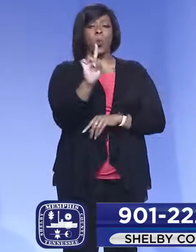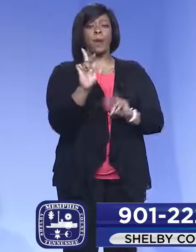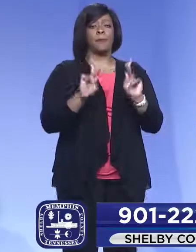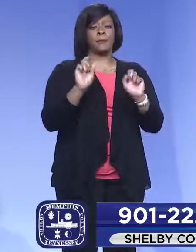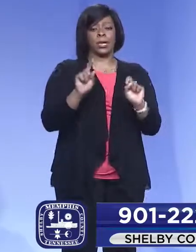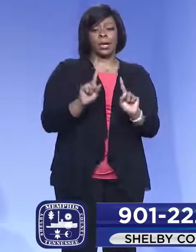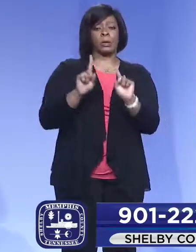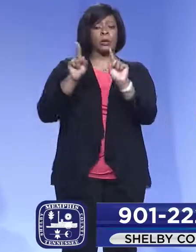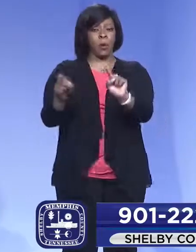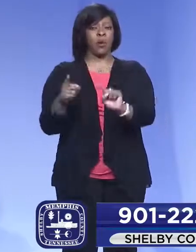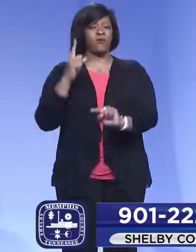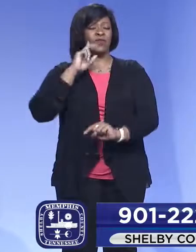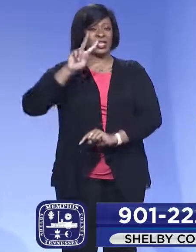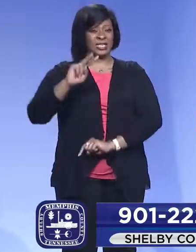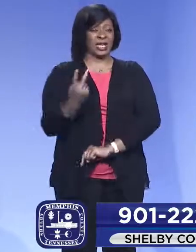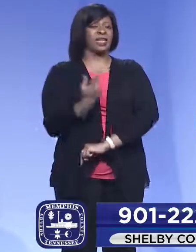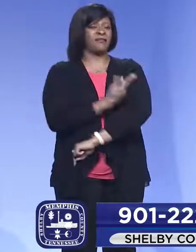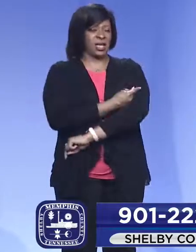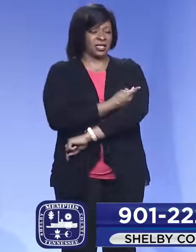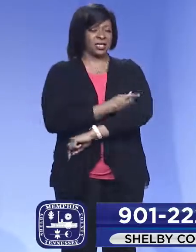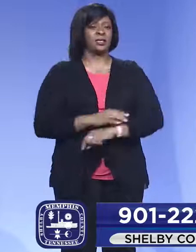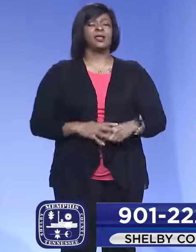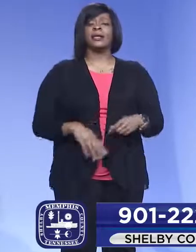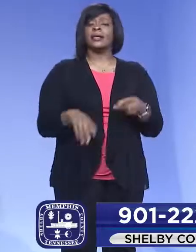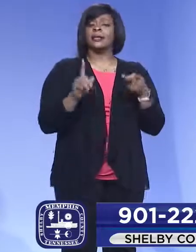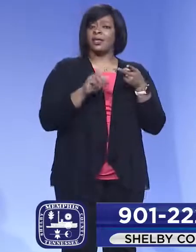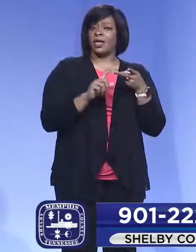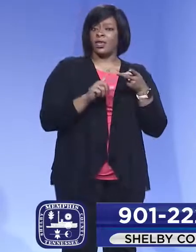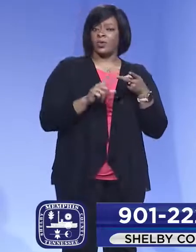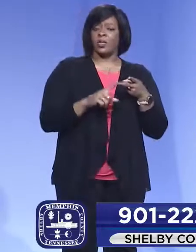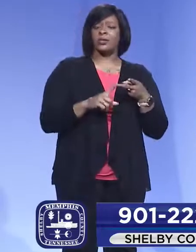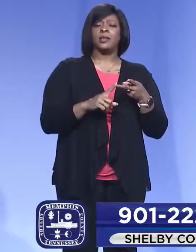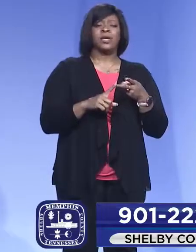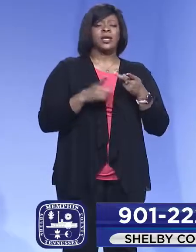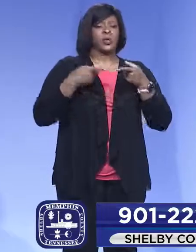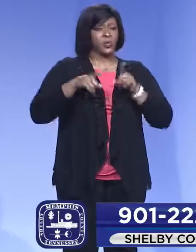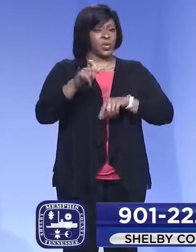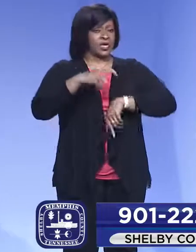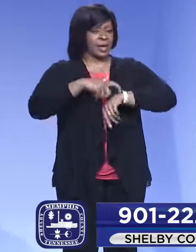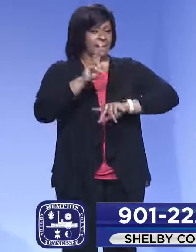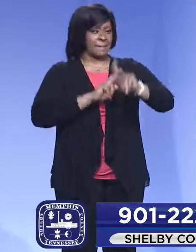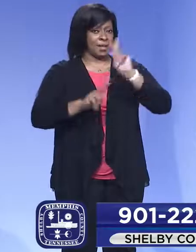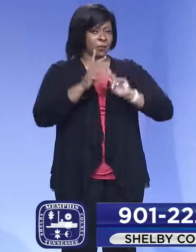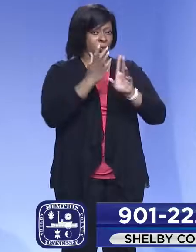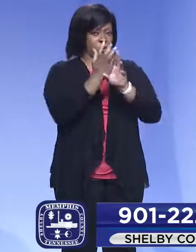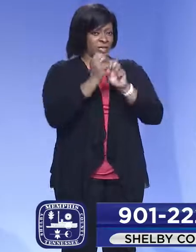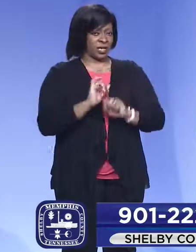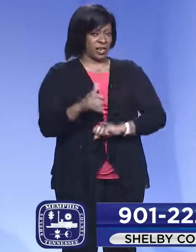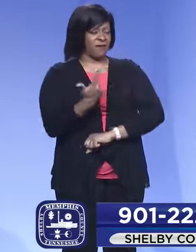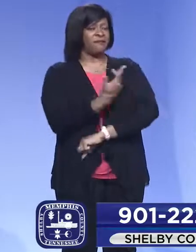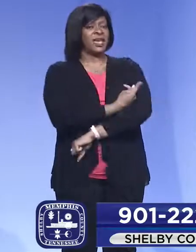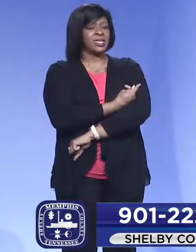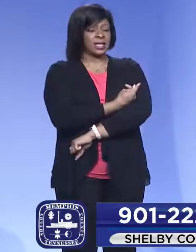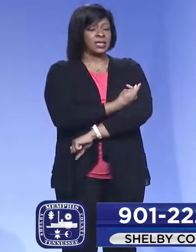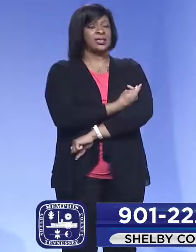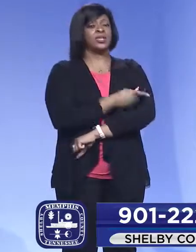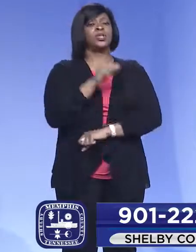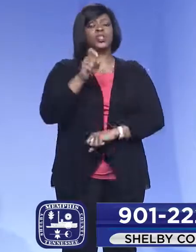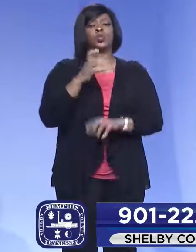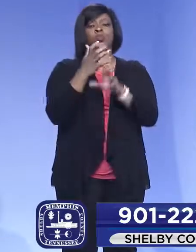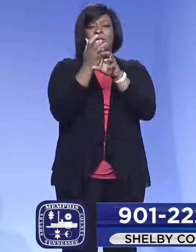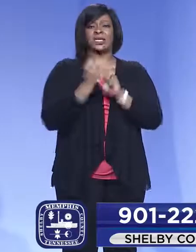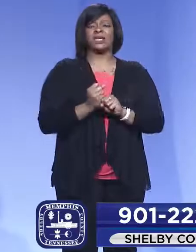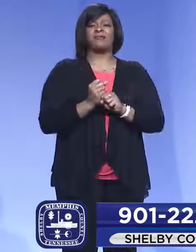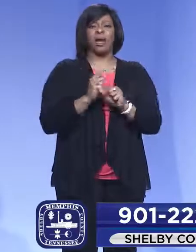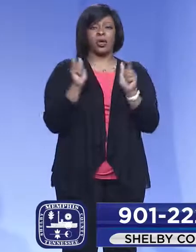people can come for the vaccine. The other is that at the time that people receive the vaccine, they should have